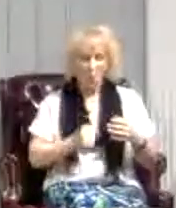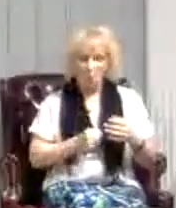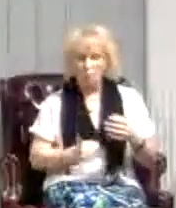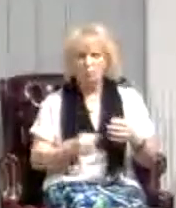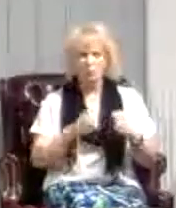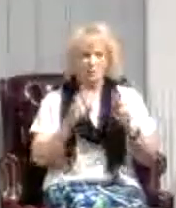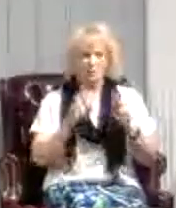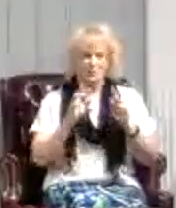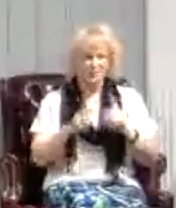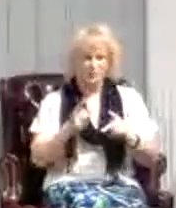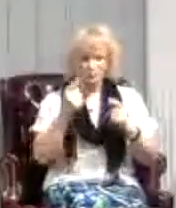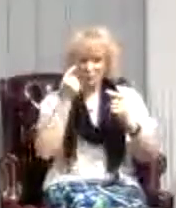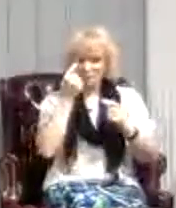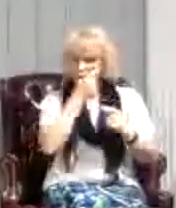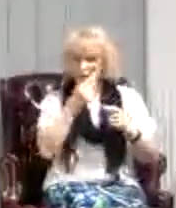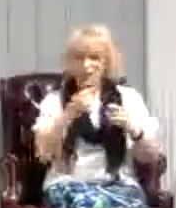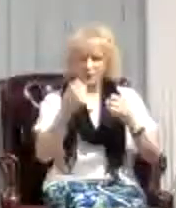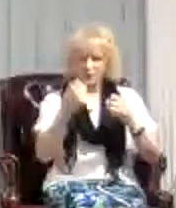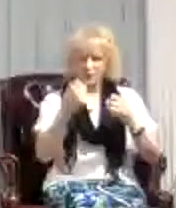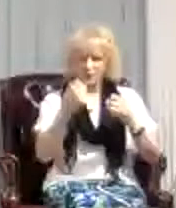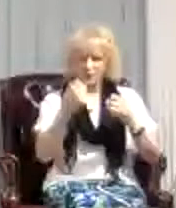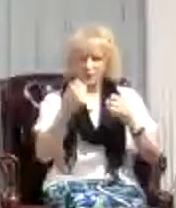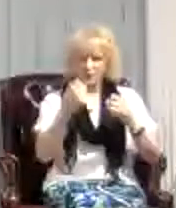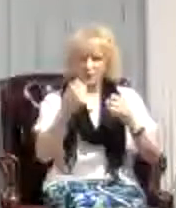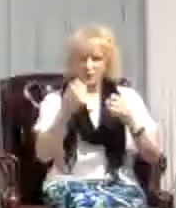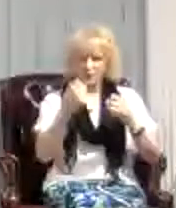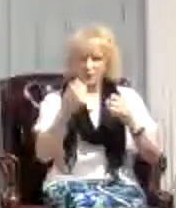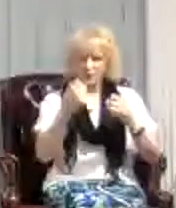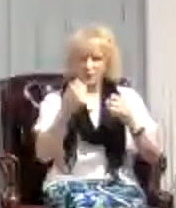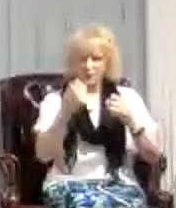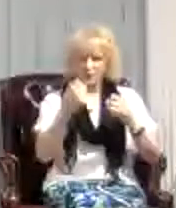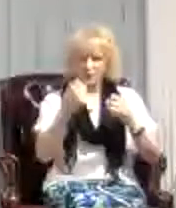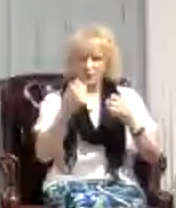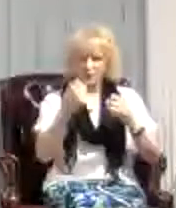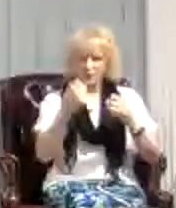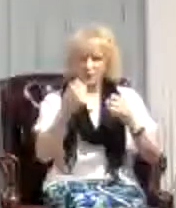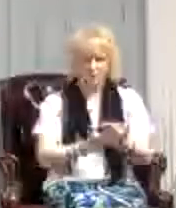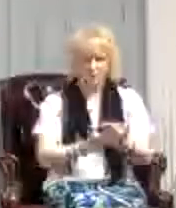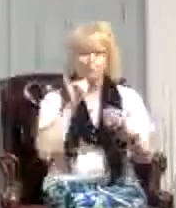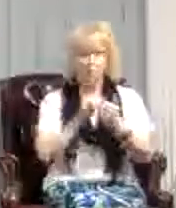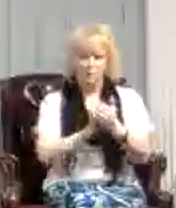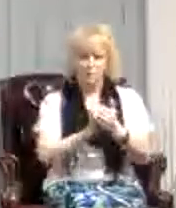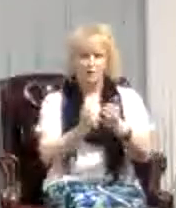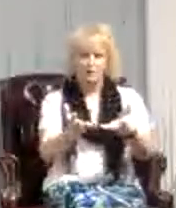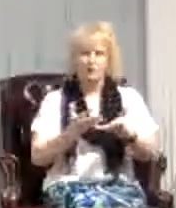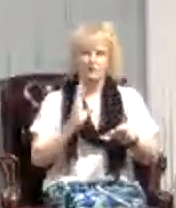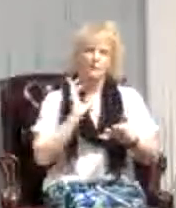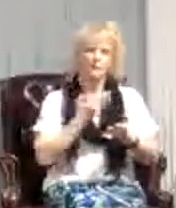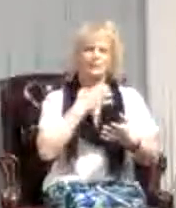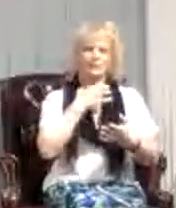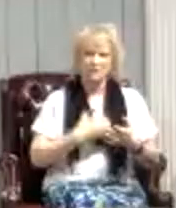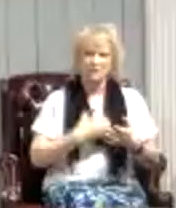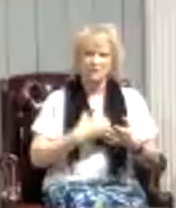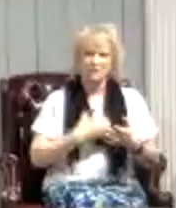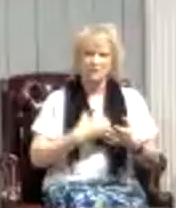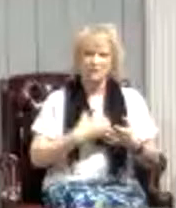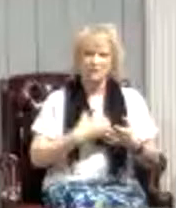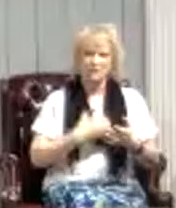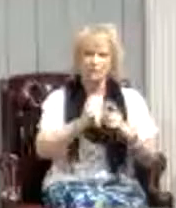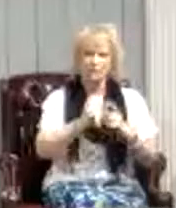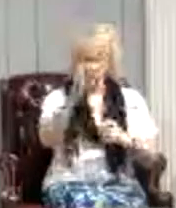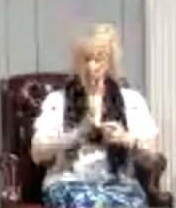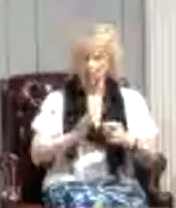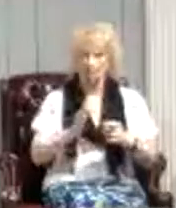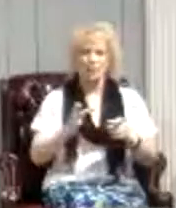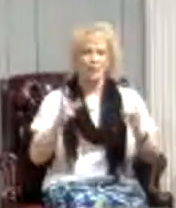Heavenly Father, that you would refresh that today and that you'd give us a desire to hear the Word of God on this